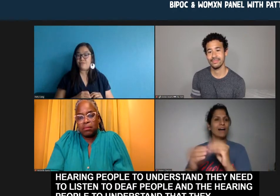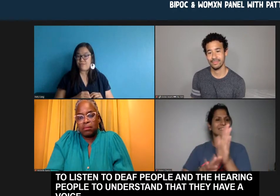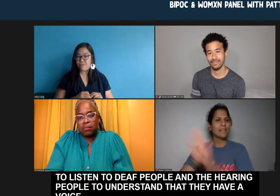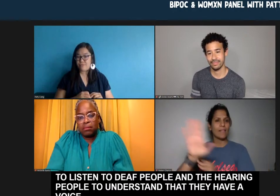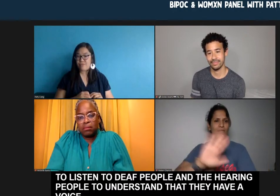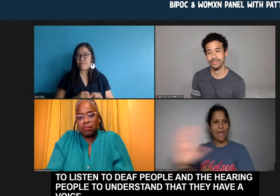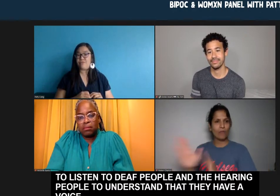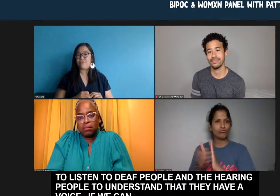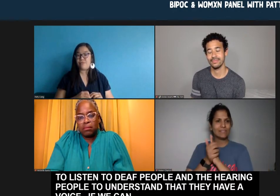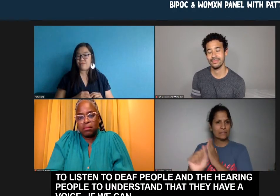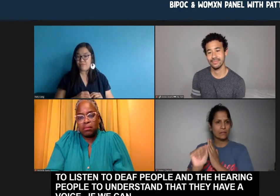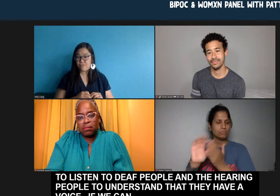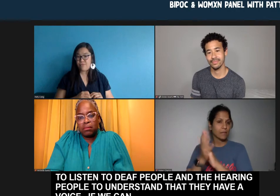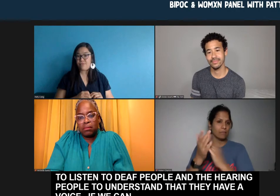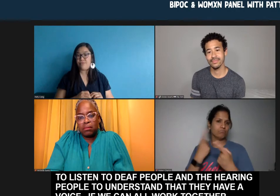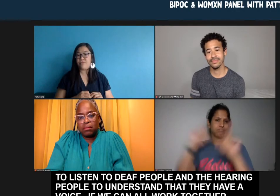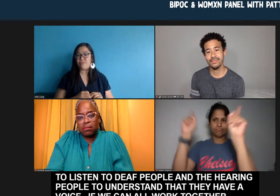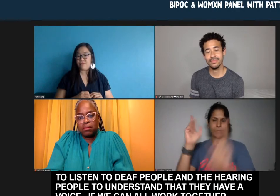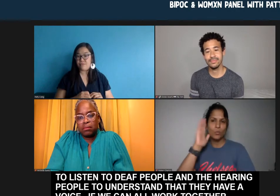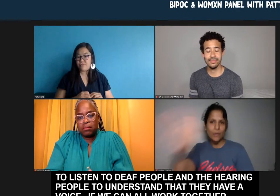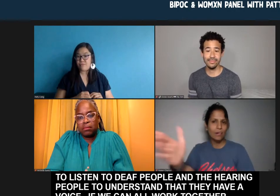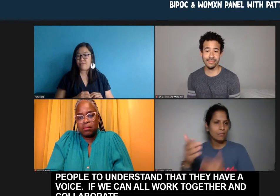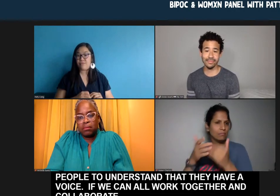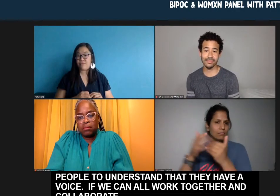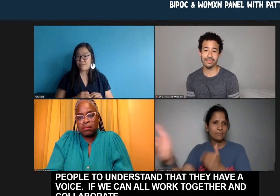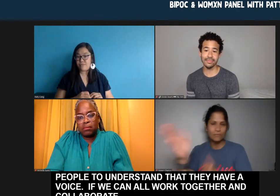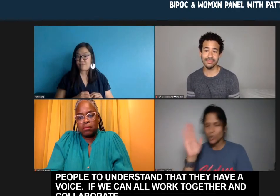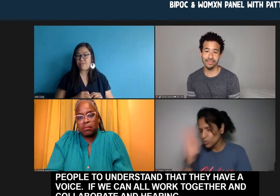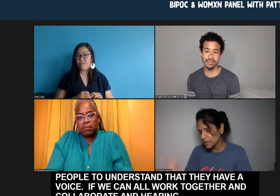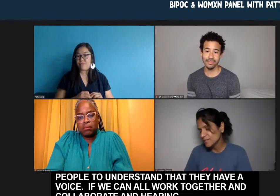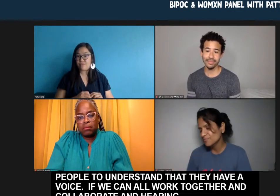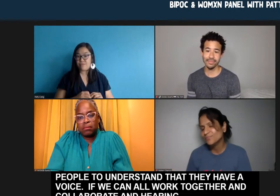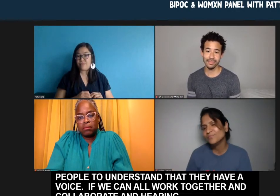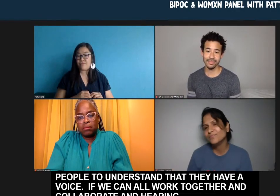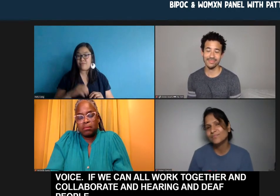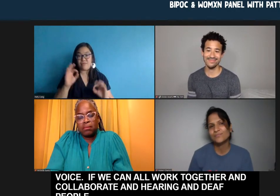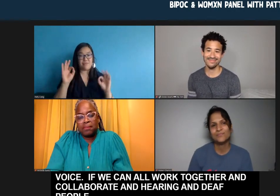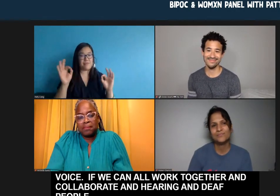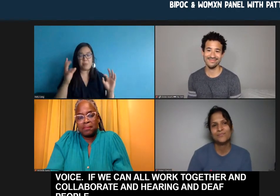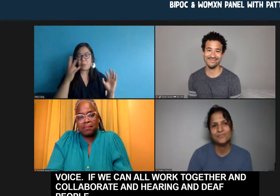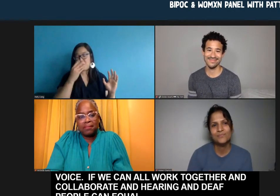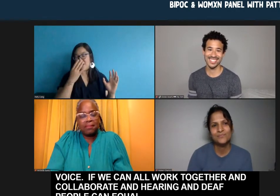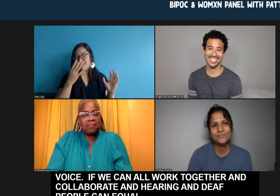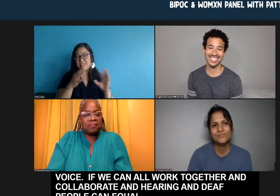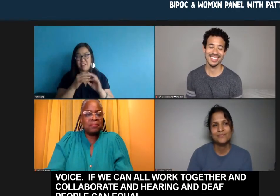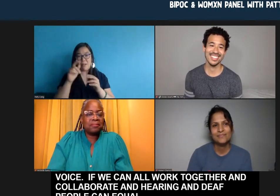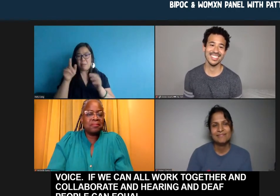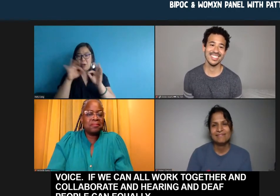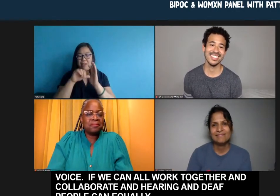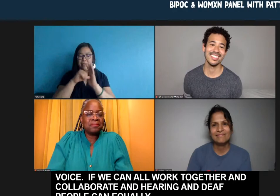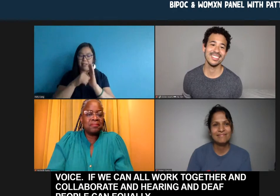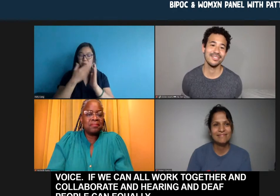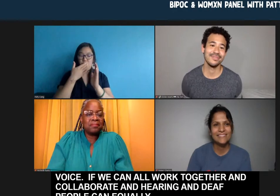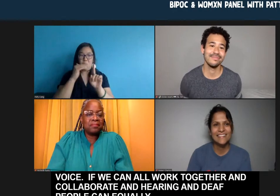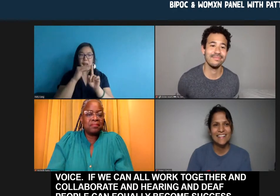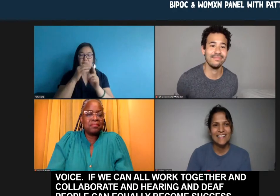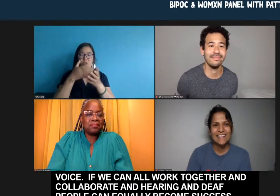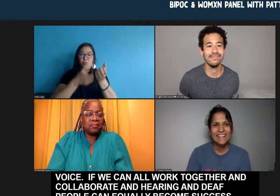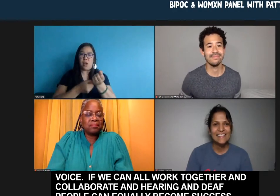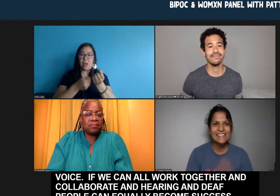hearing and deaf people can equally become very successful and make creative works together. Beautiful. That is a